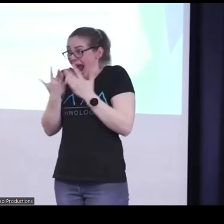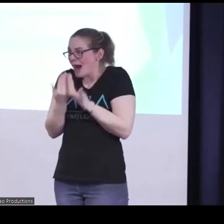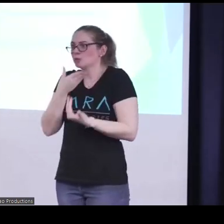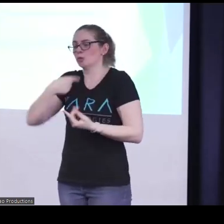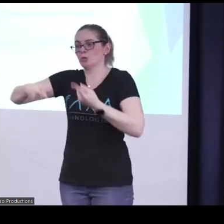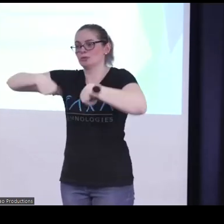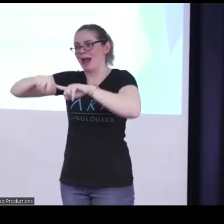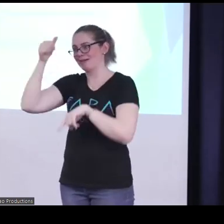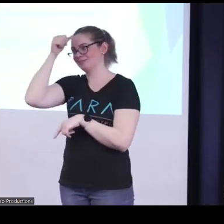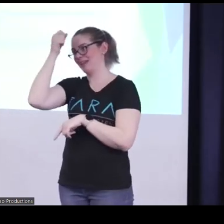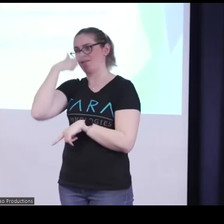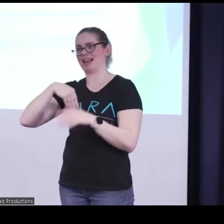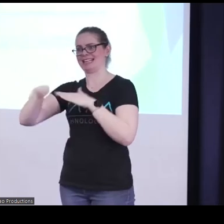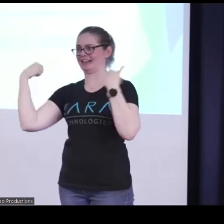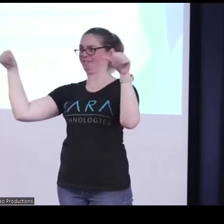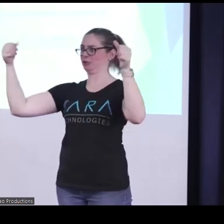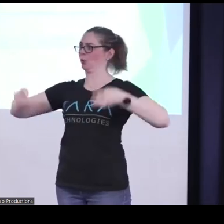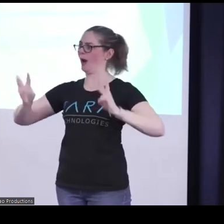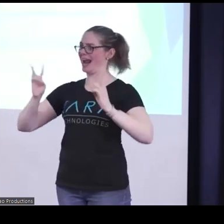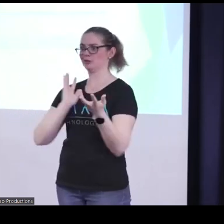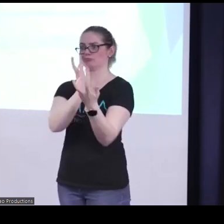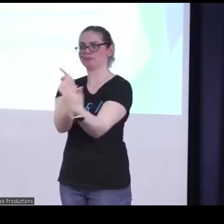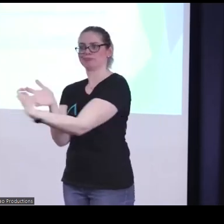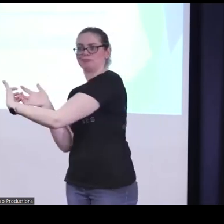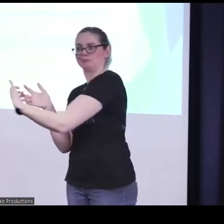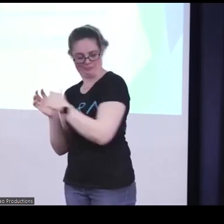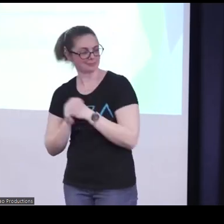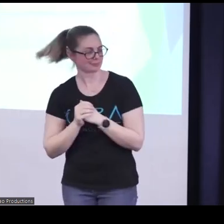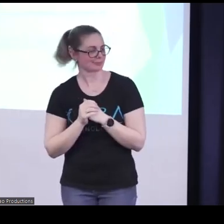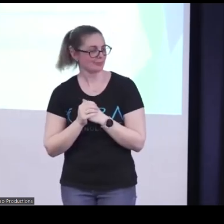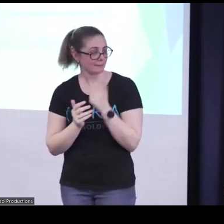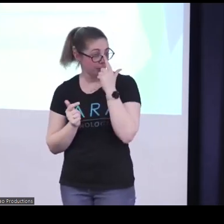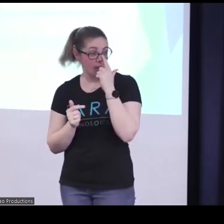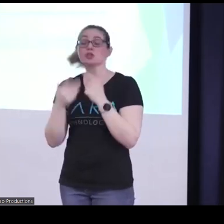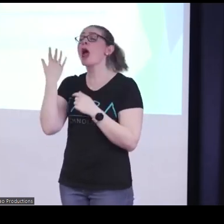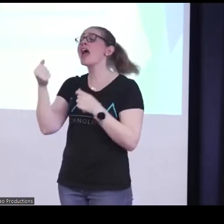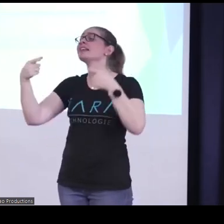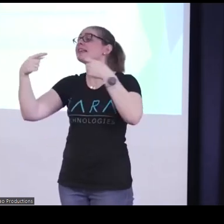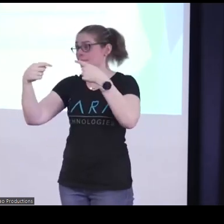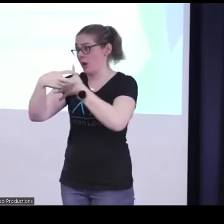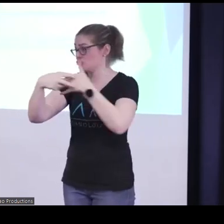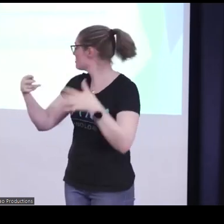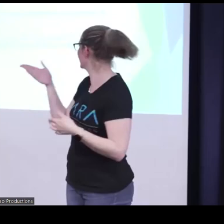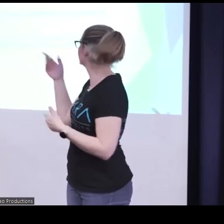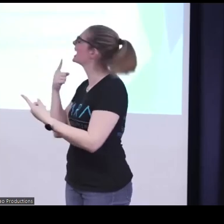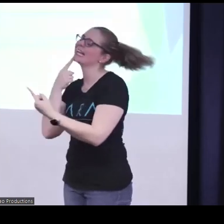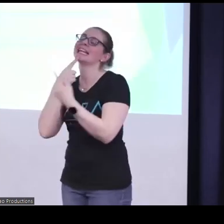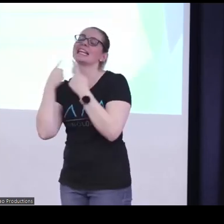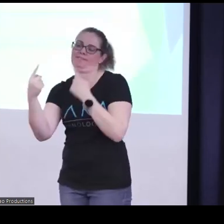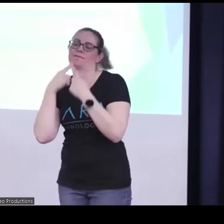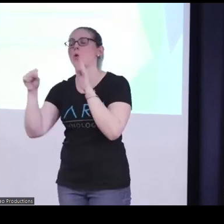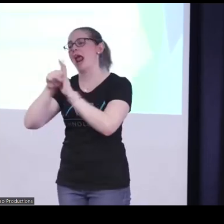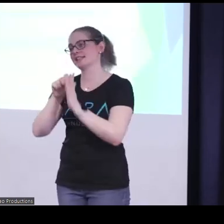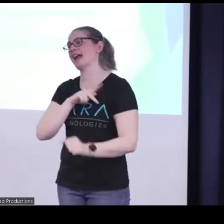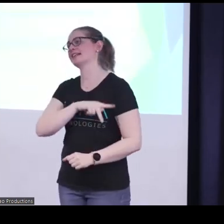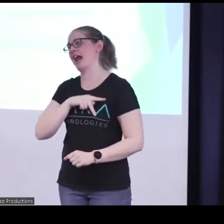have a conversation with you. How can we understand better to service those gaps with avatars? So there is an email